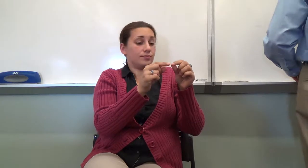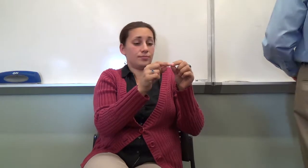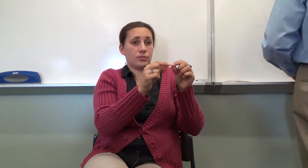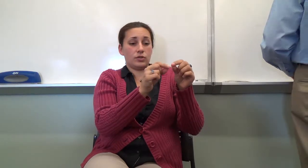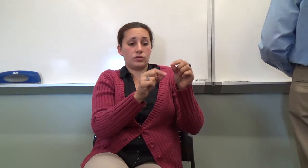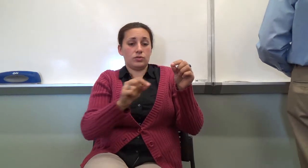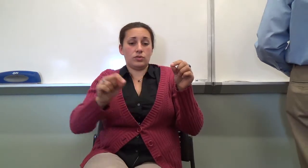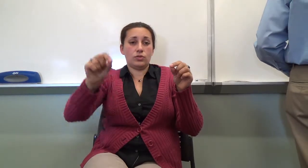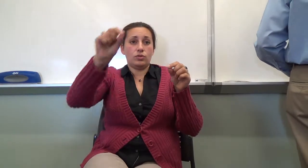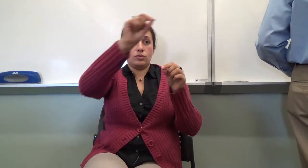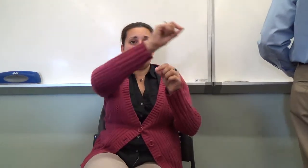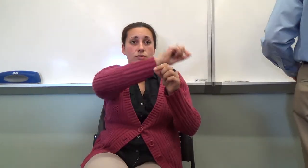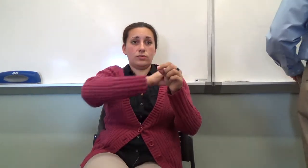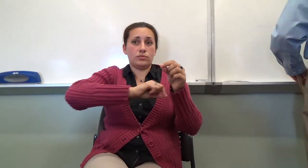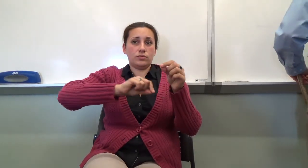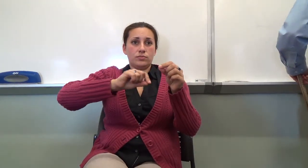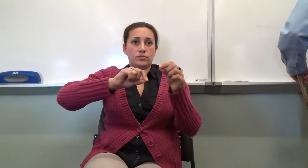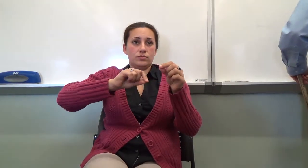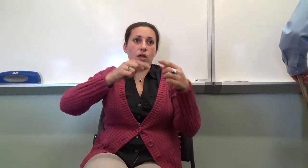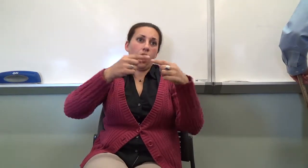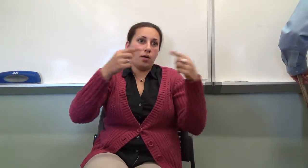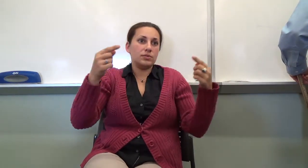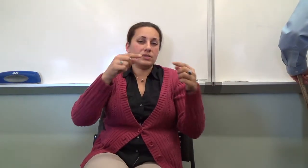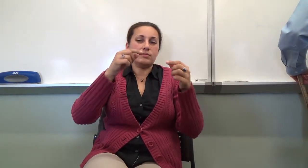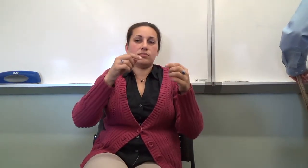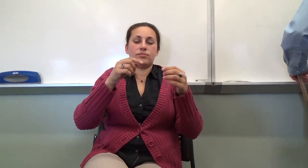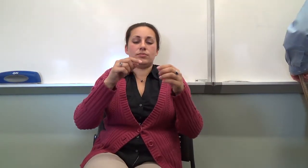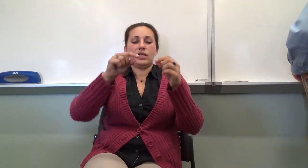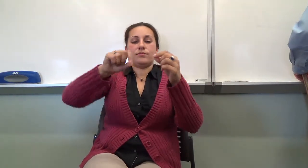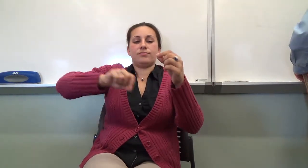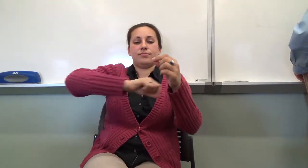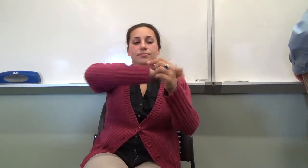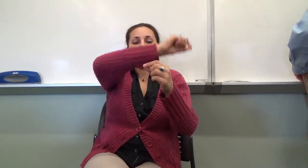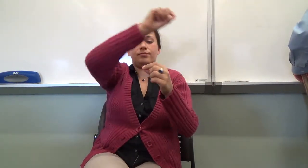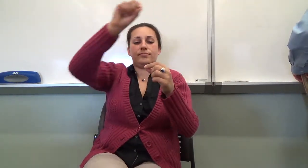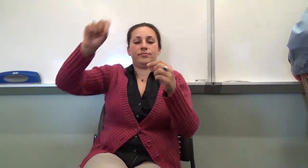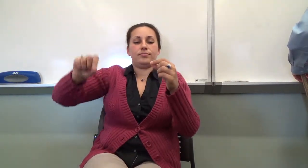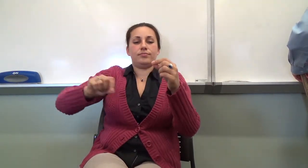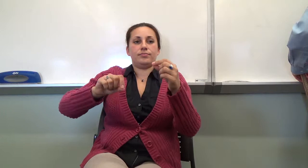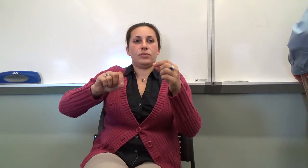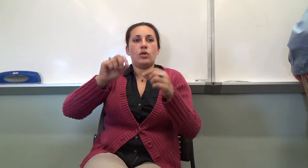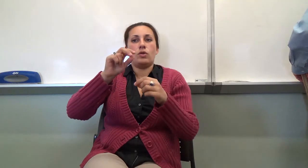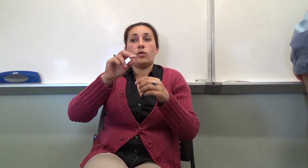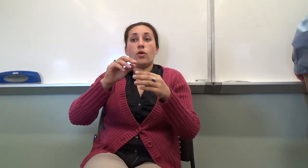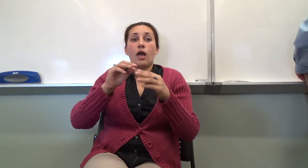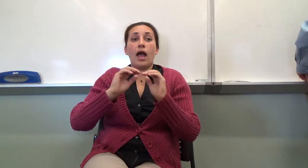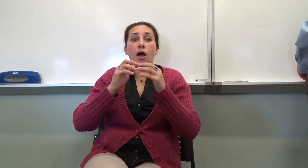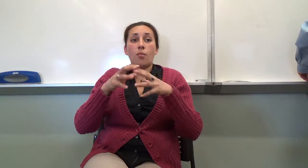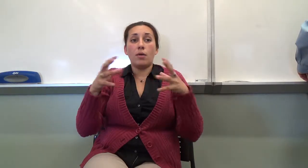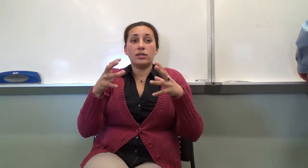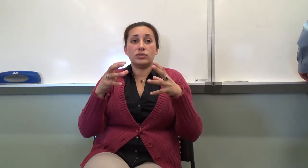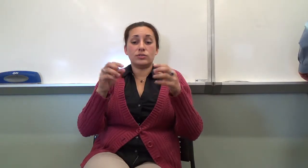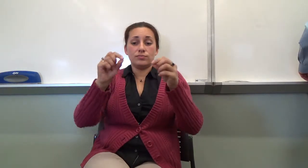say, counterclockwise, and come all the way back to here, you travel 360 degrees. That's a whole